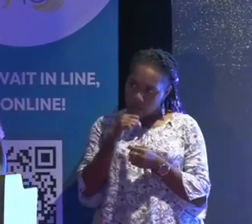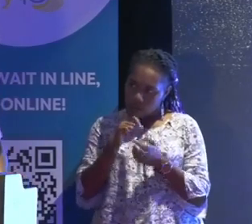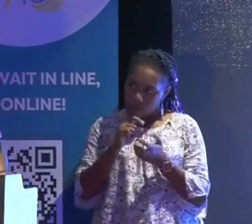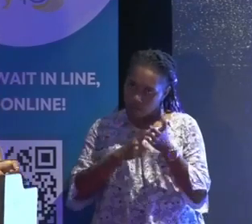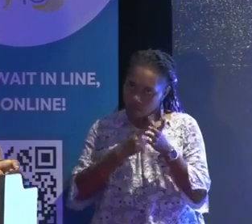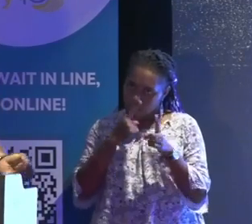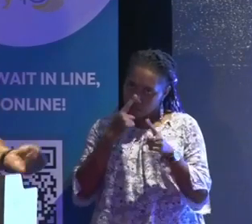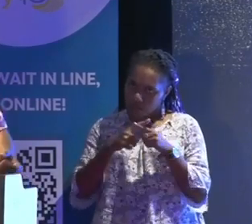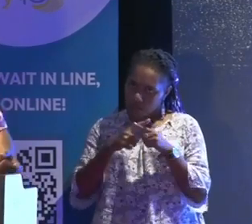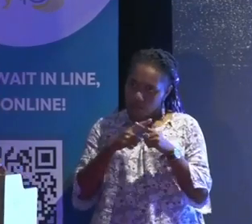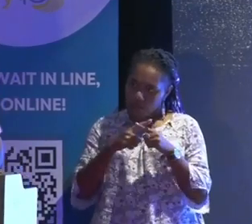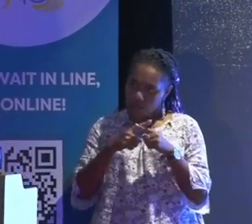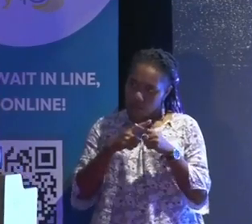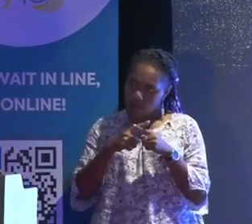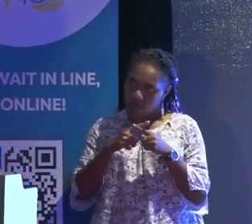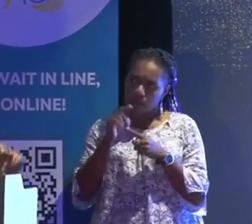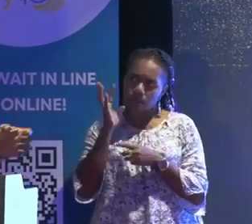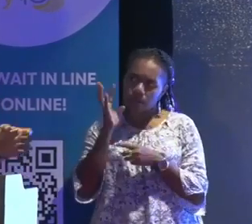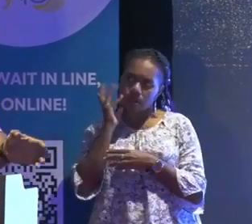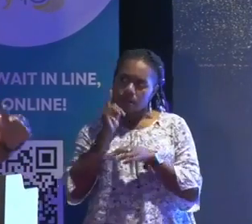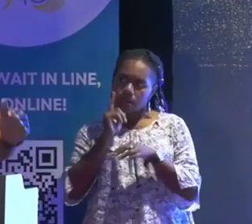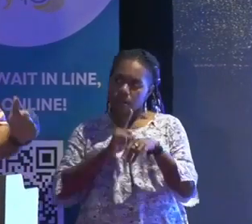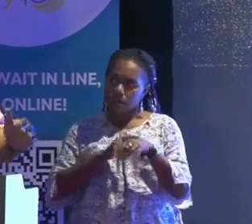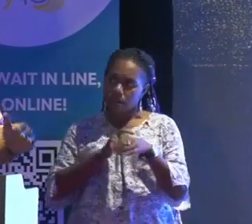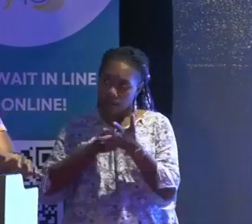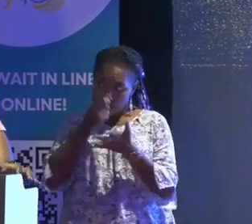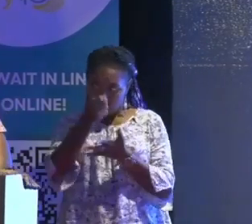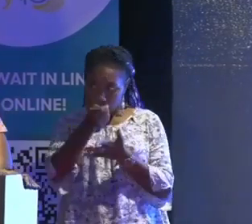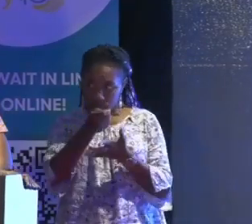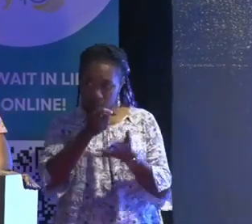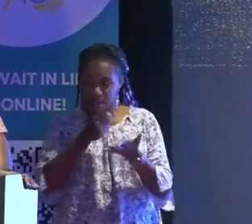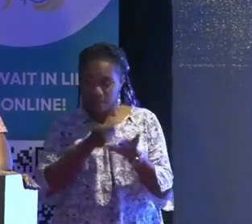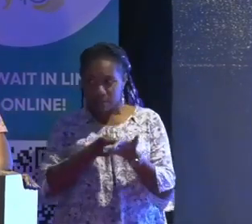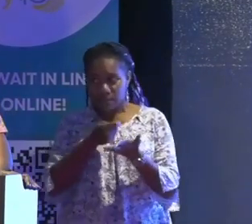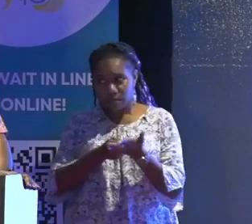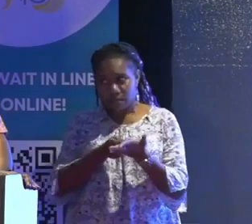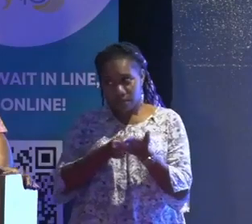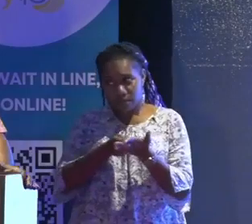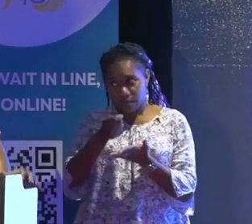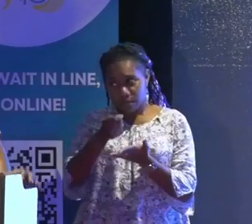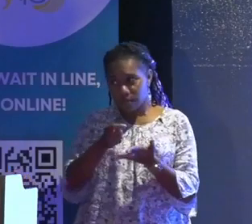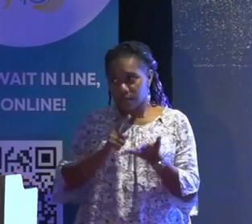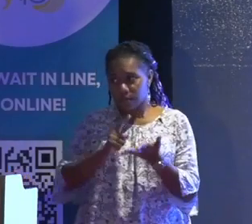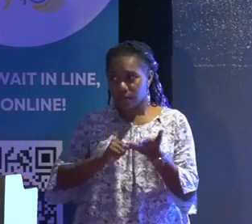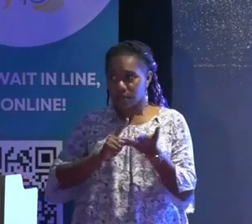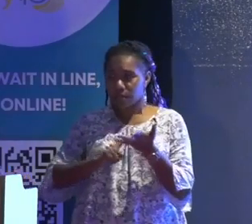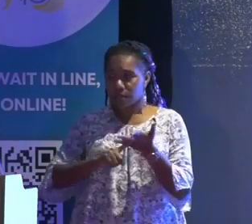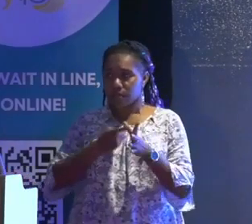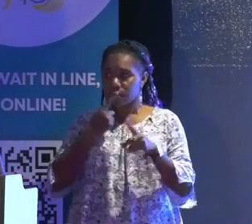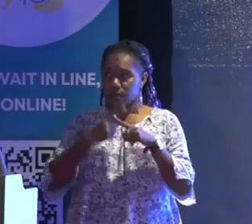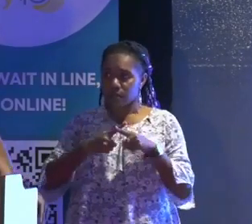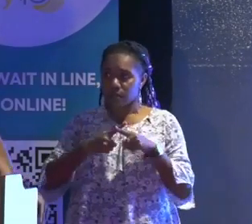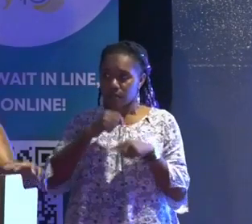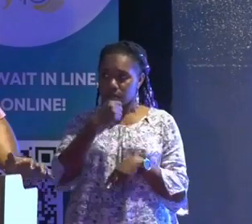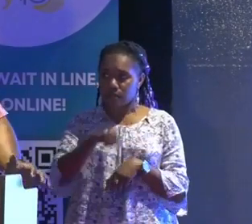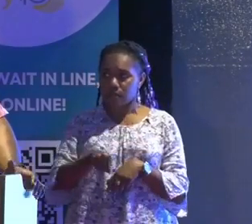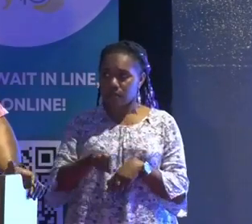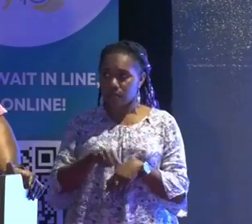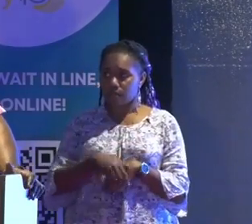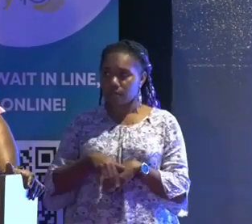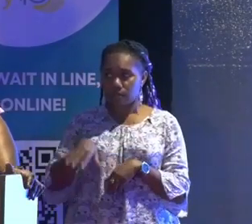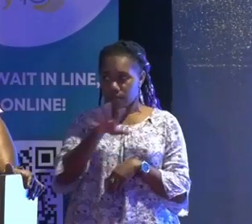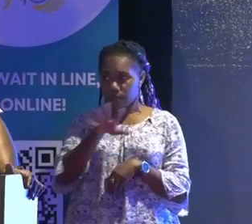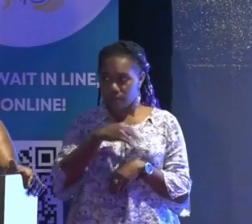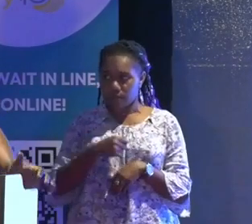of getting that payout, that component will be taxed, not the whole contribution, but the